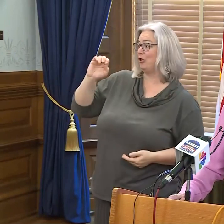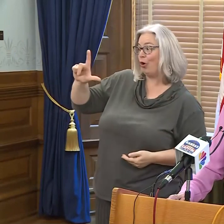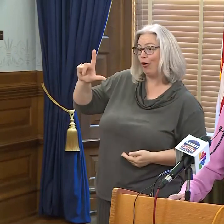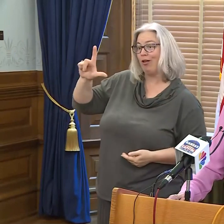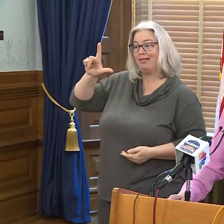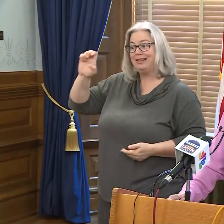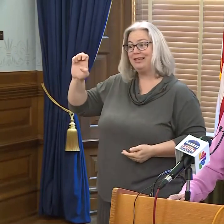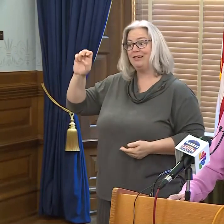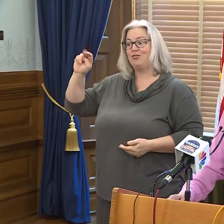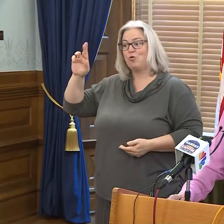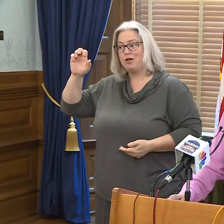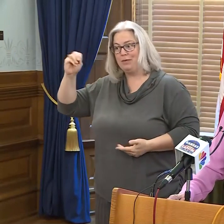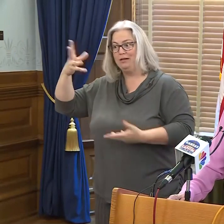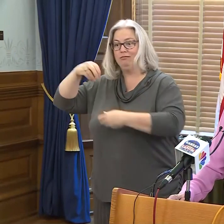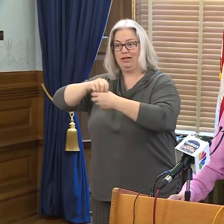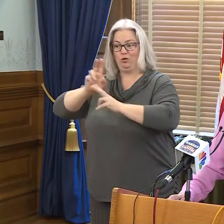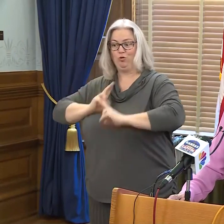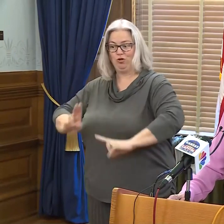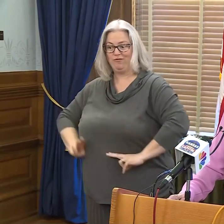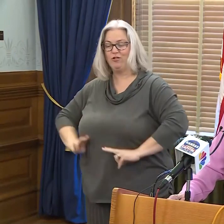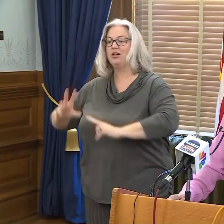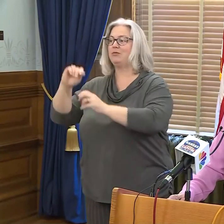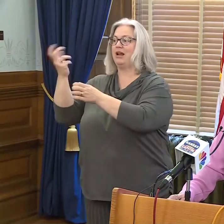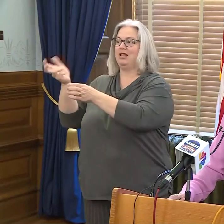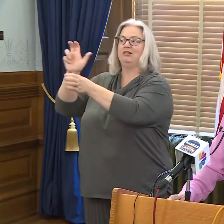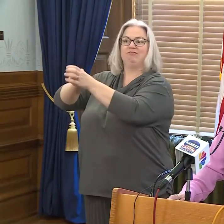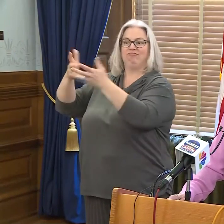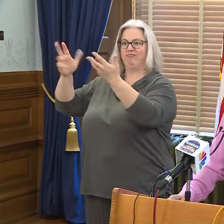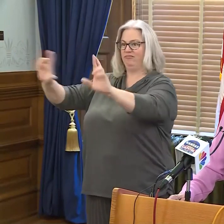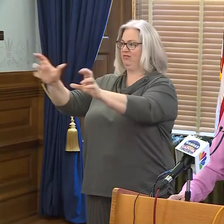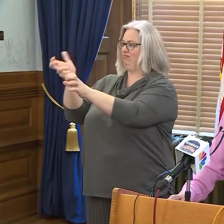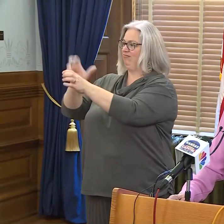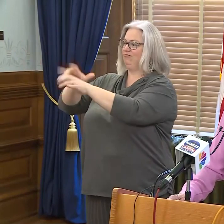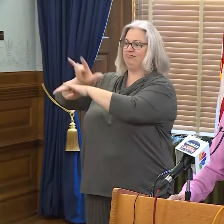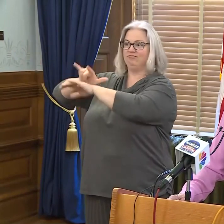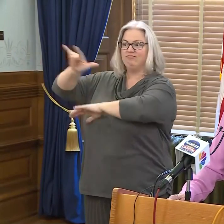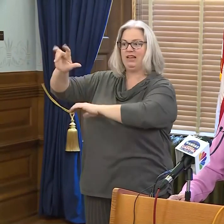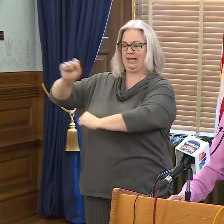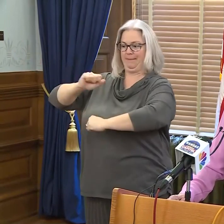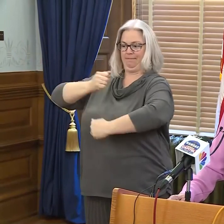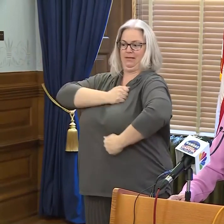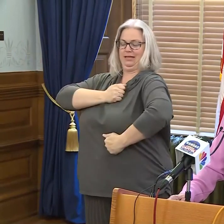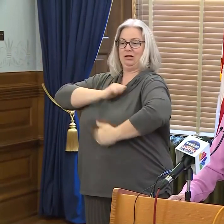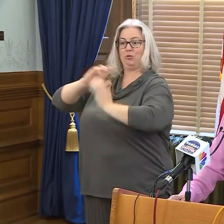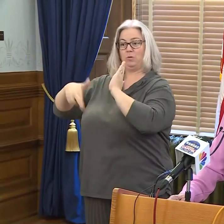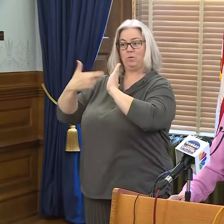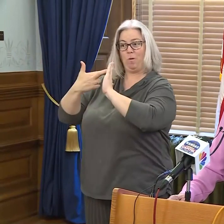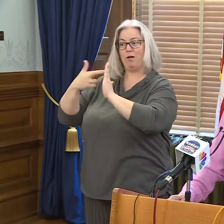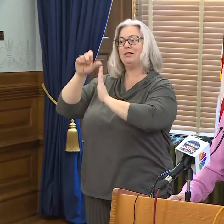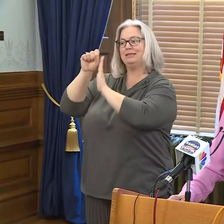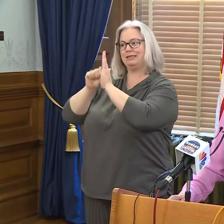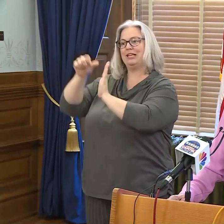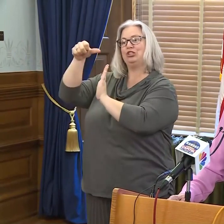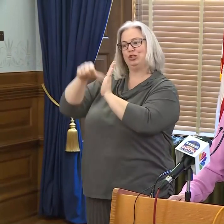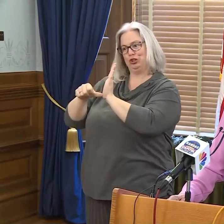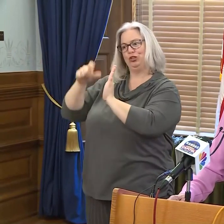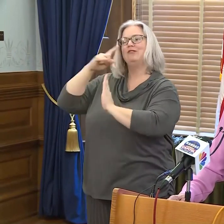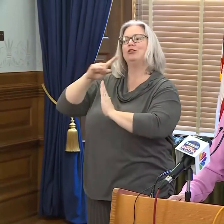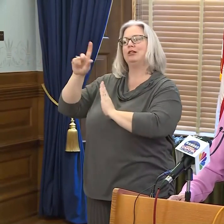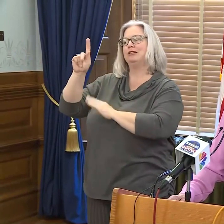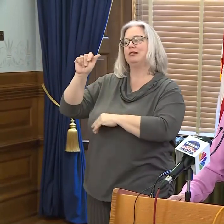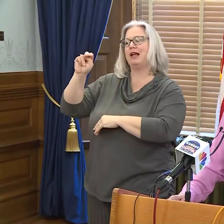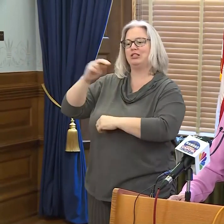Lee Norman in uniform and on board the aircraft in his military role as state surgeon for the